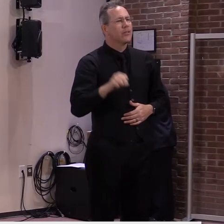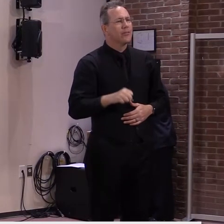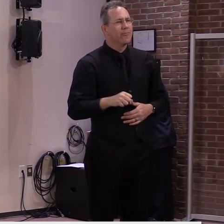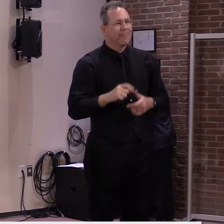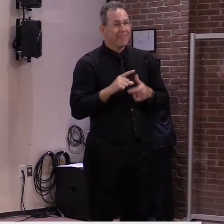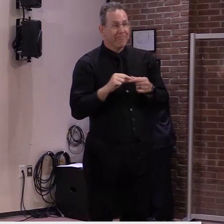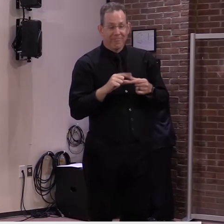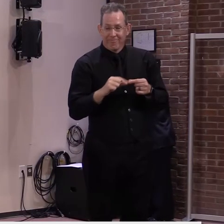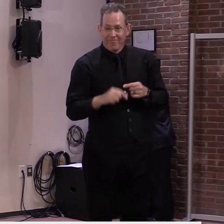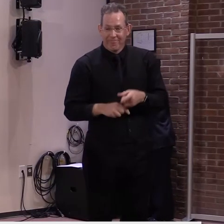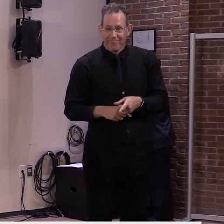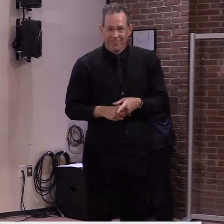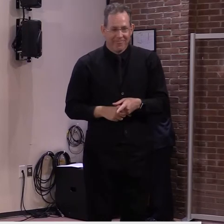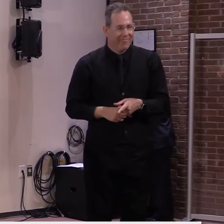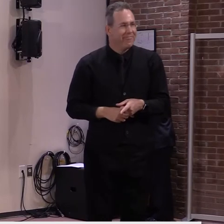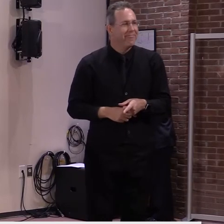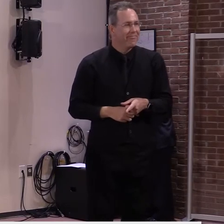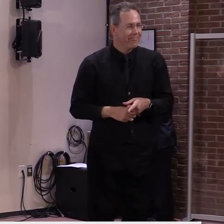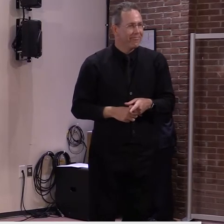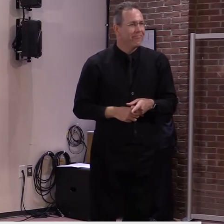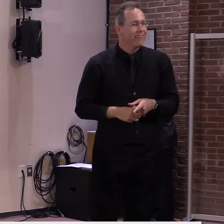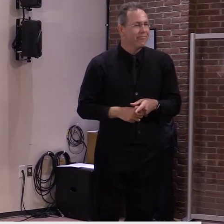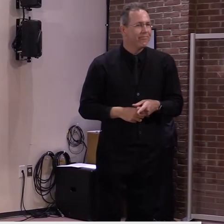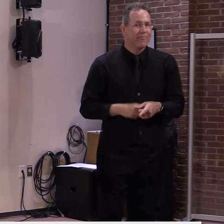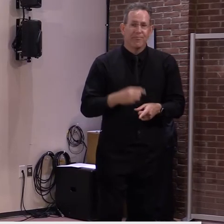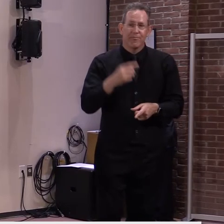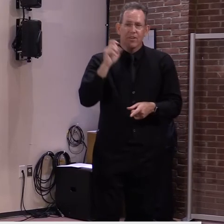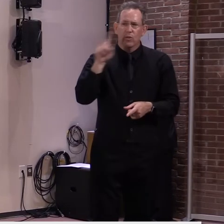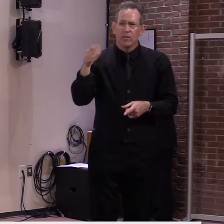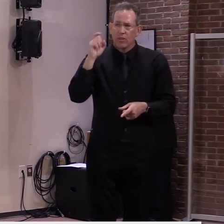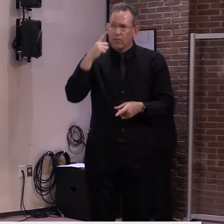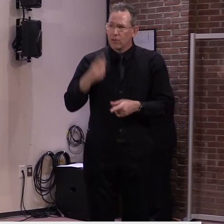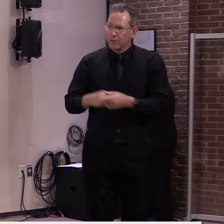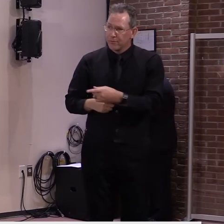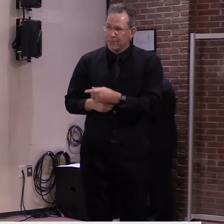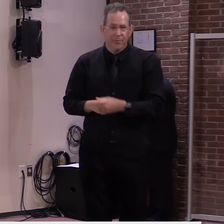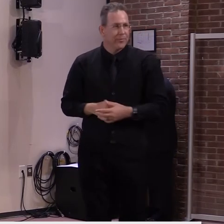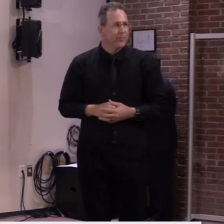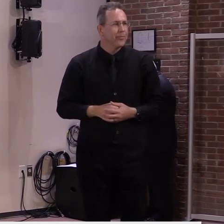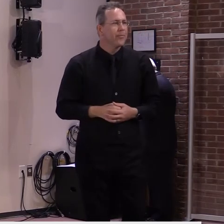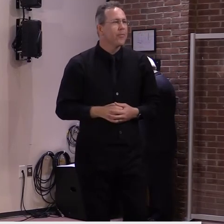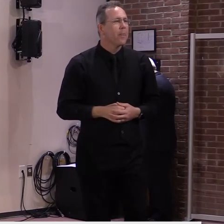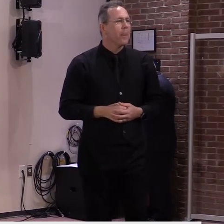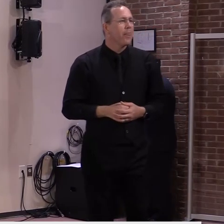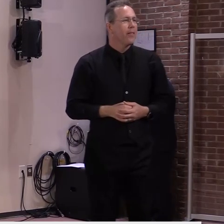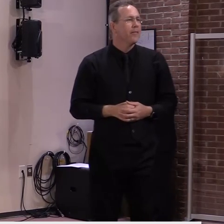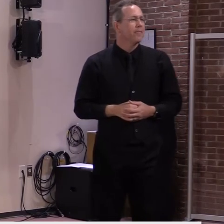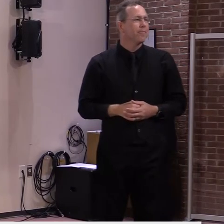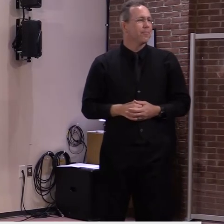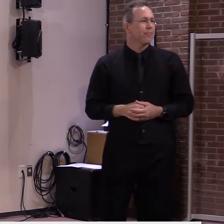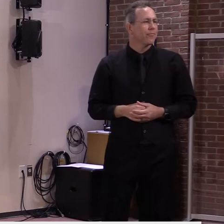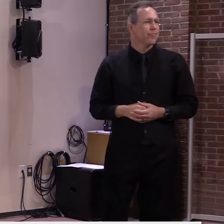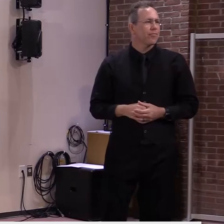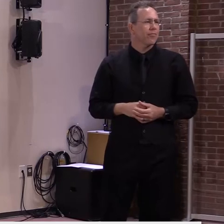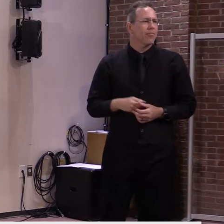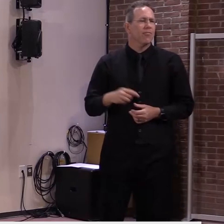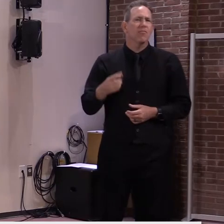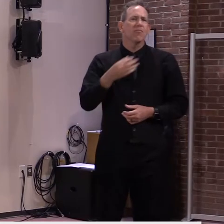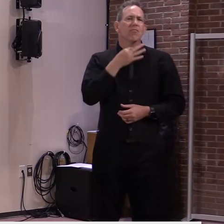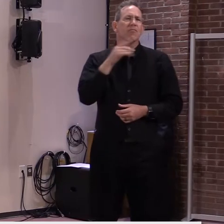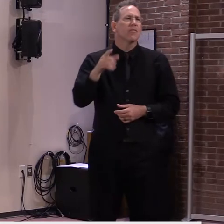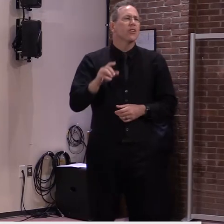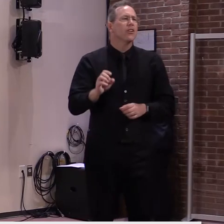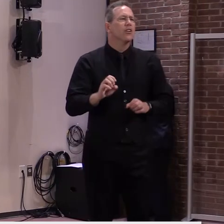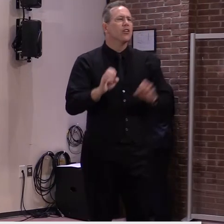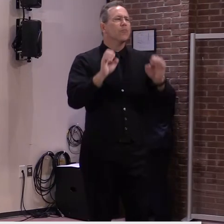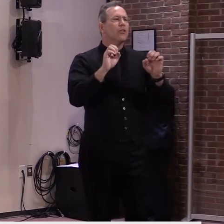Yeah, good afternoon. Governor, you've probably heard enough questions on emergency orders, so I'm going to switch bases. And this